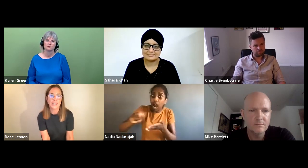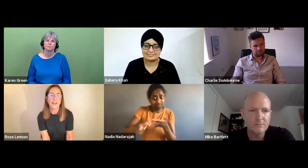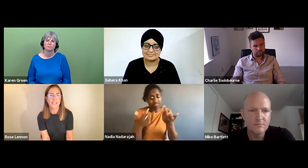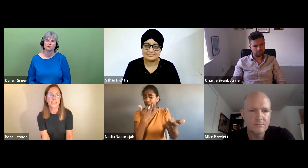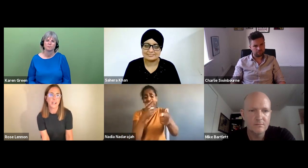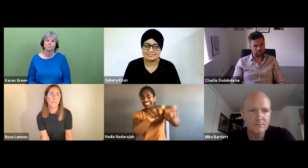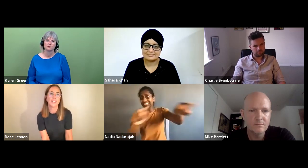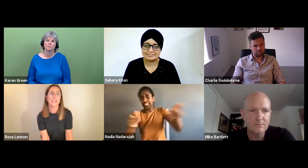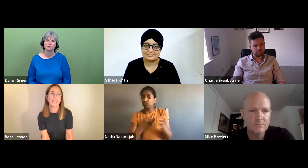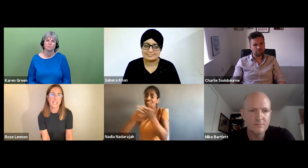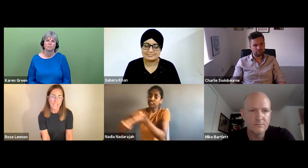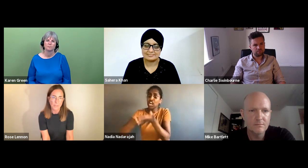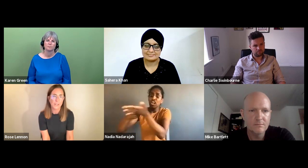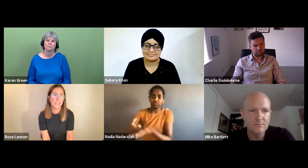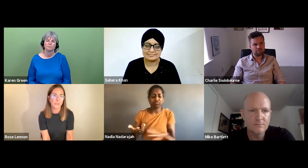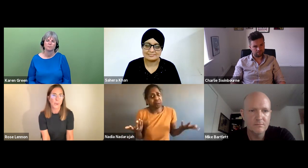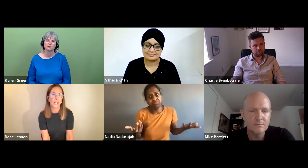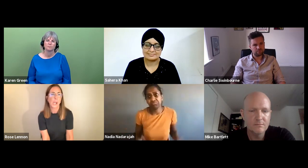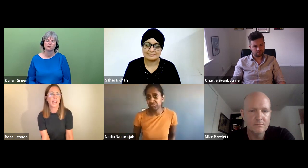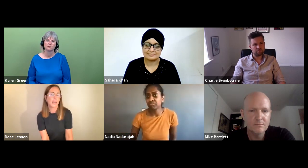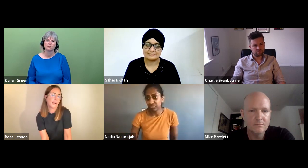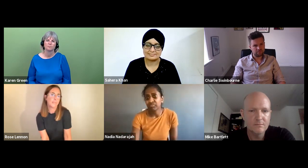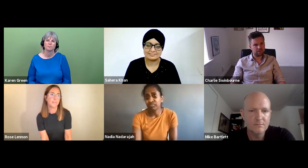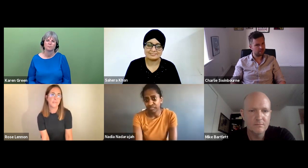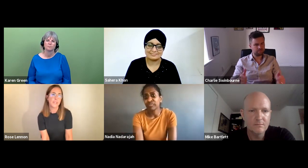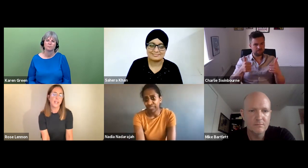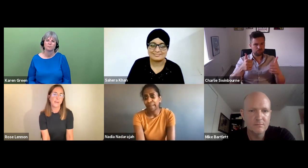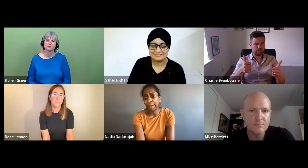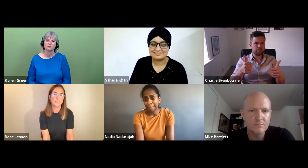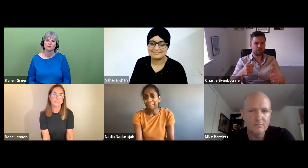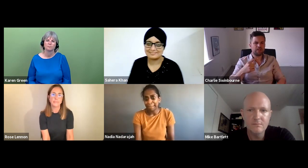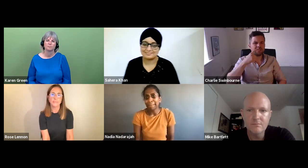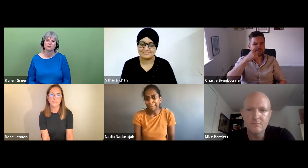in us as deaf writers is definitely growing. So yeah.